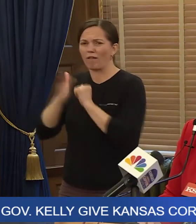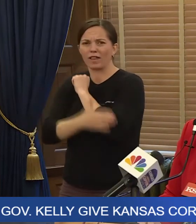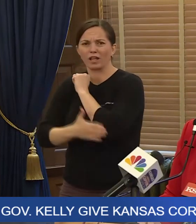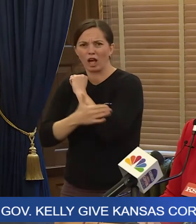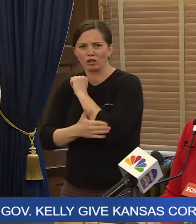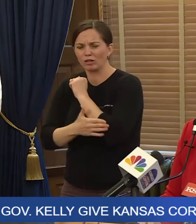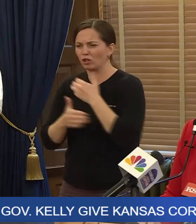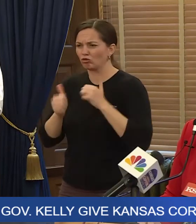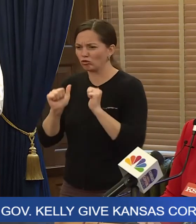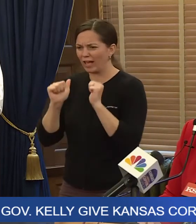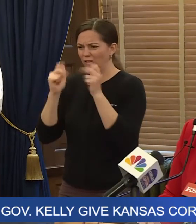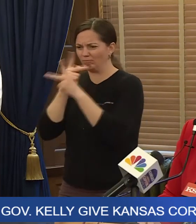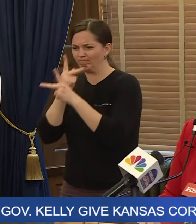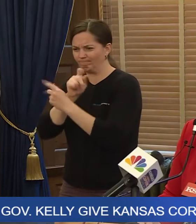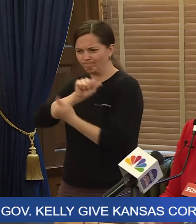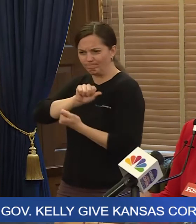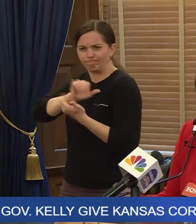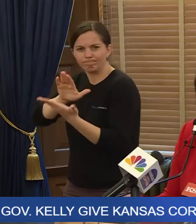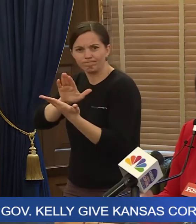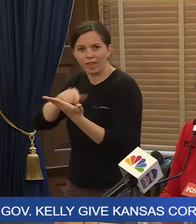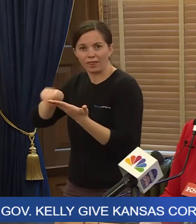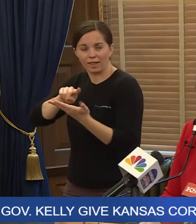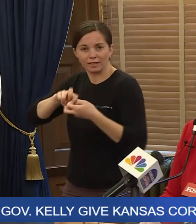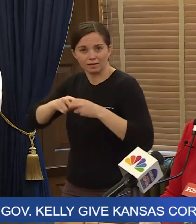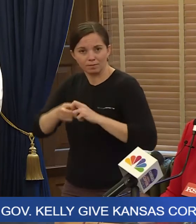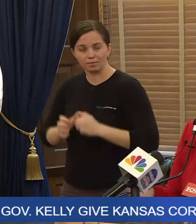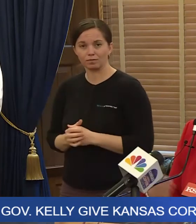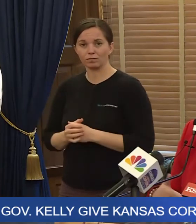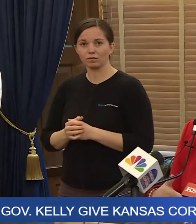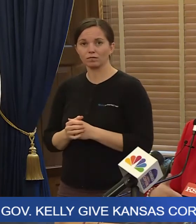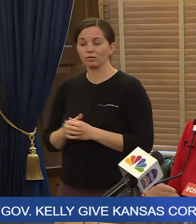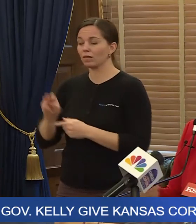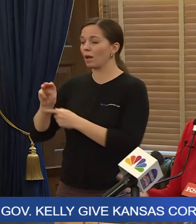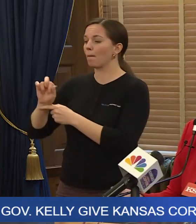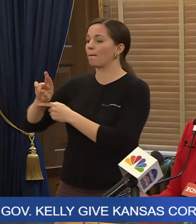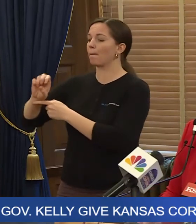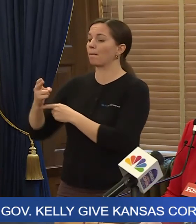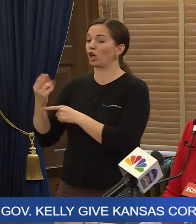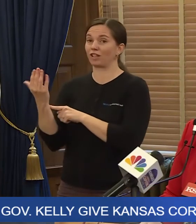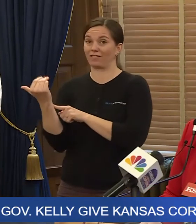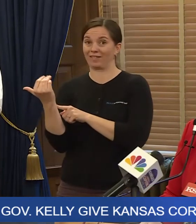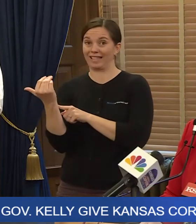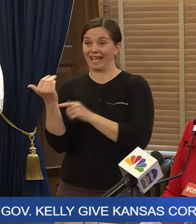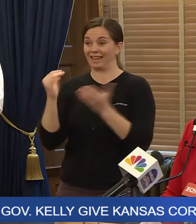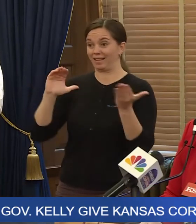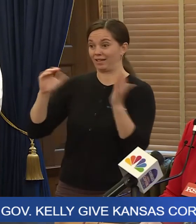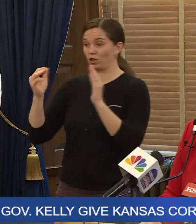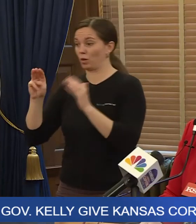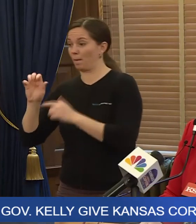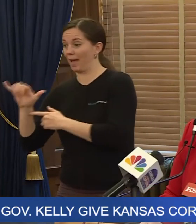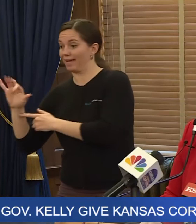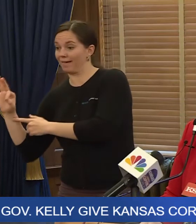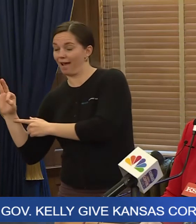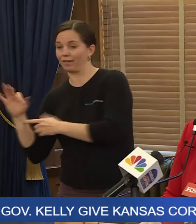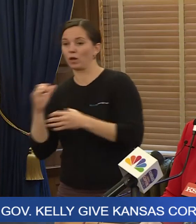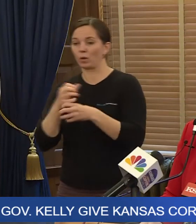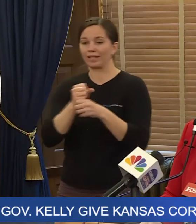capacity challenges that we are in now. I want to share with you the numbers from March 15th to May 9th. We received